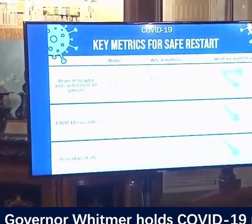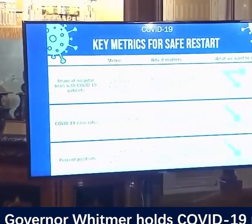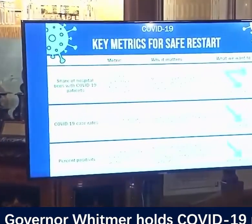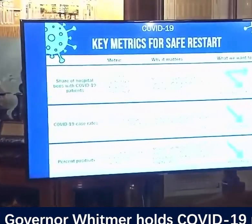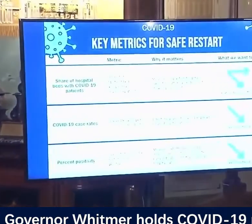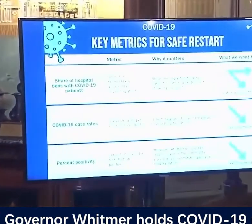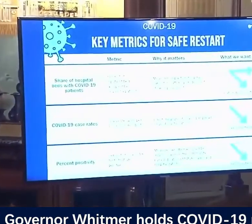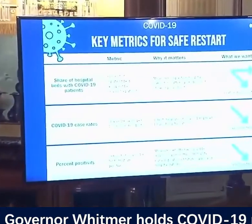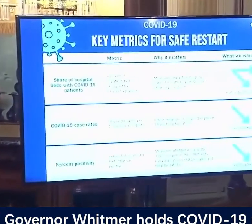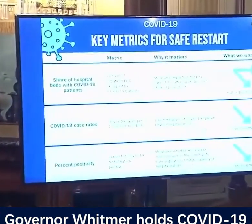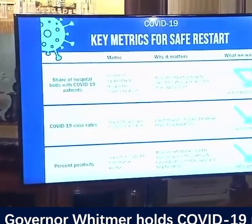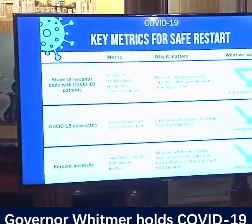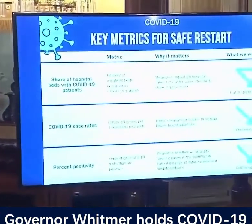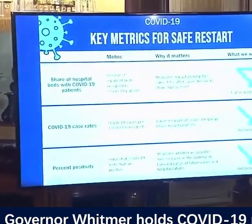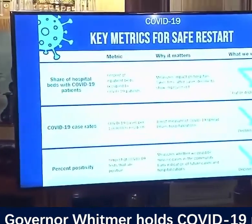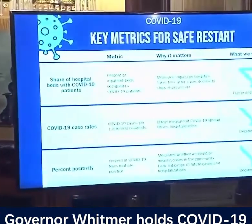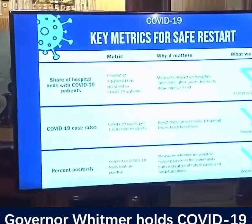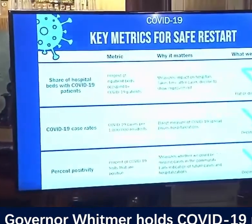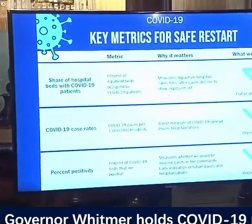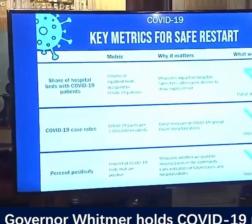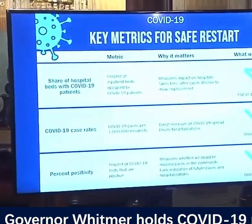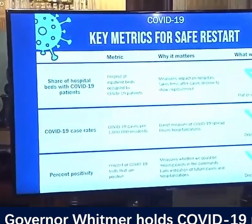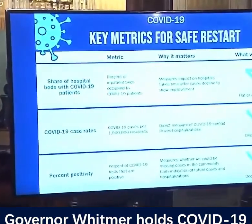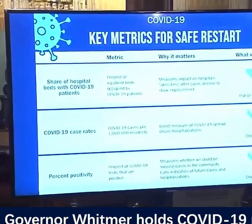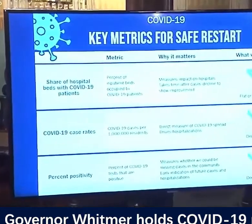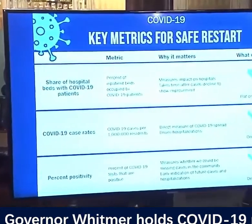metric. Now to the second.